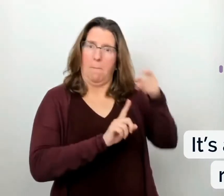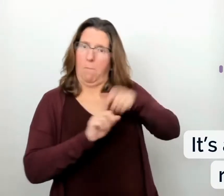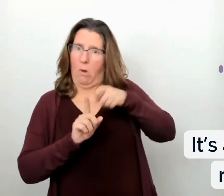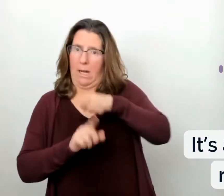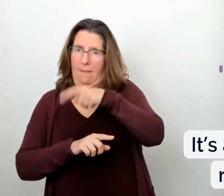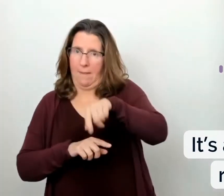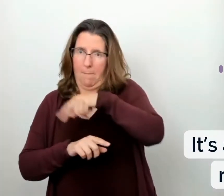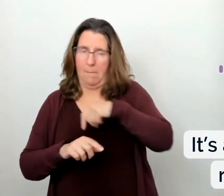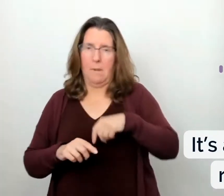themselves.